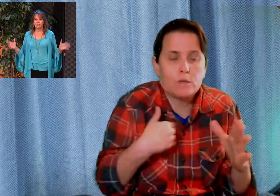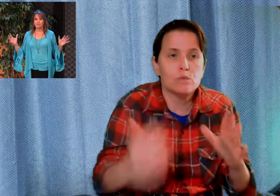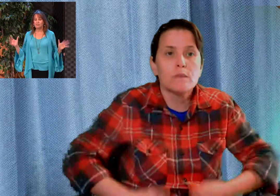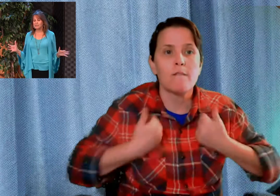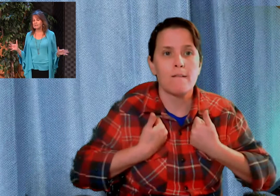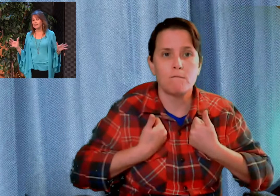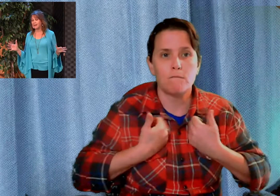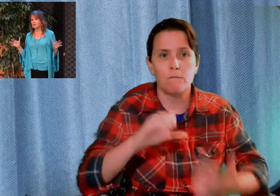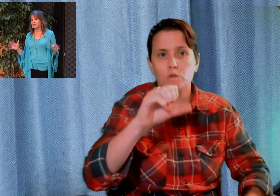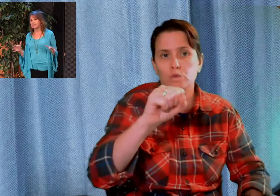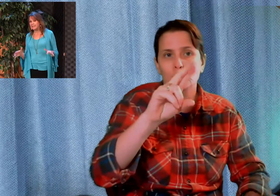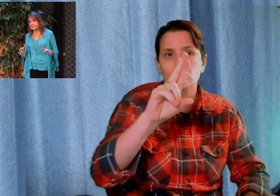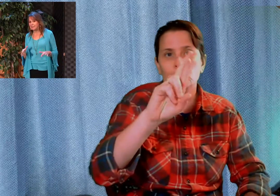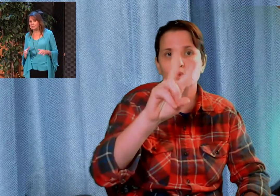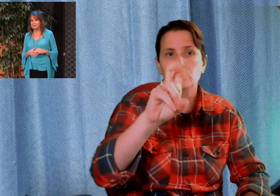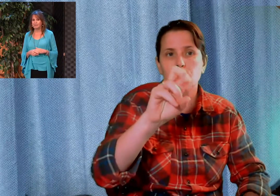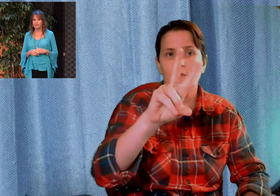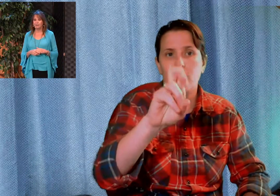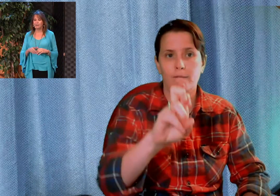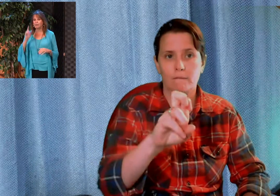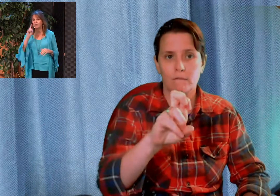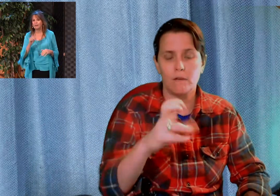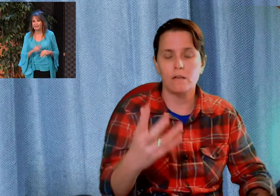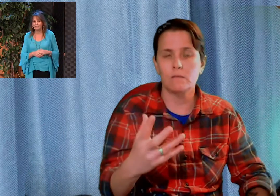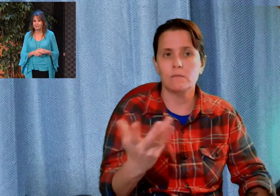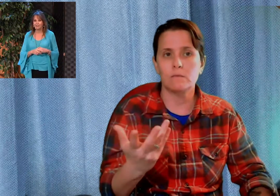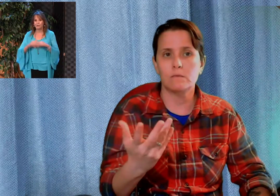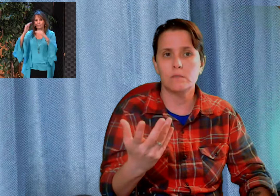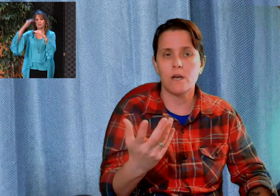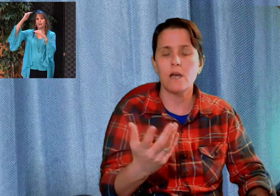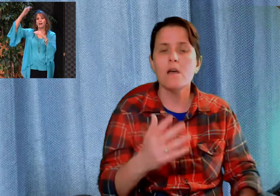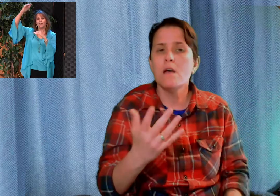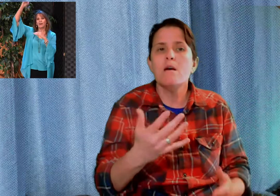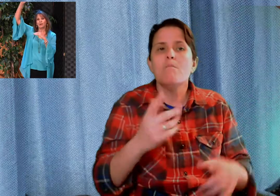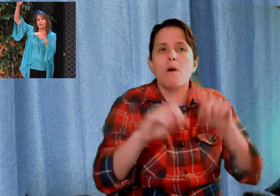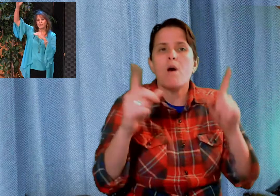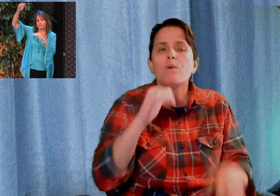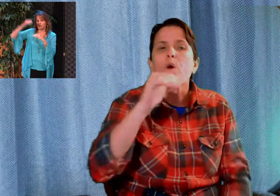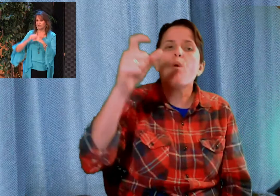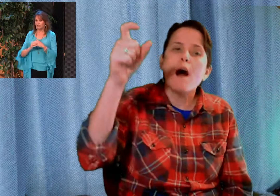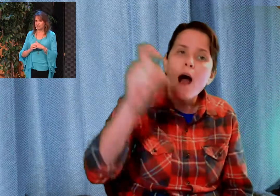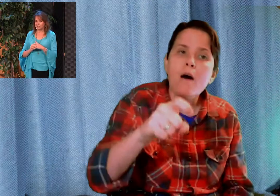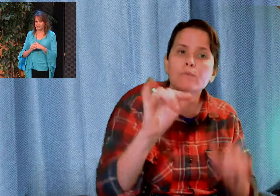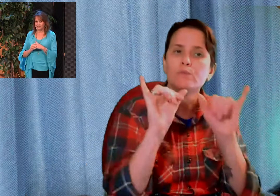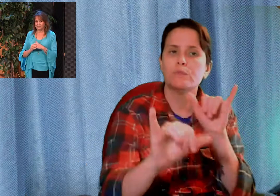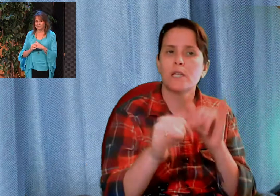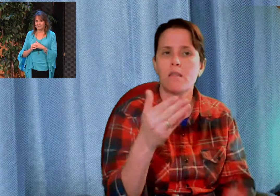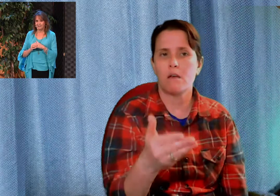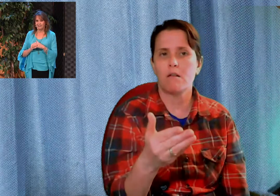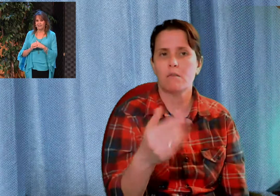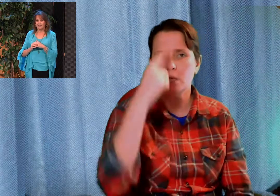survival. It's just how we seem to live on the planet, but we don't have to live there because there's higher levels of